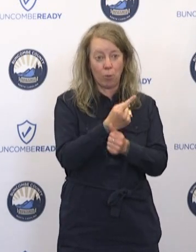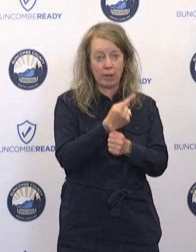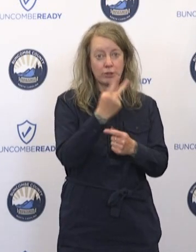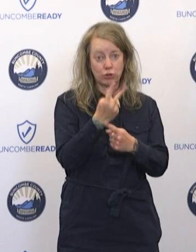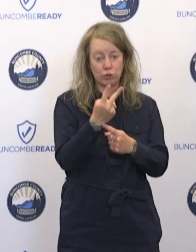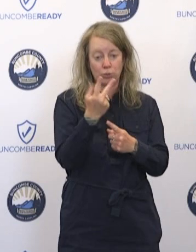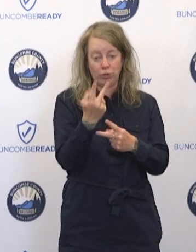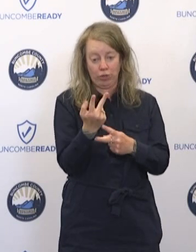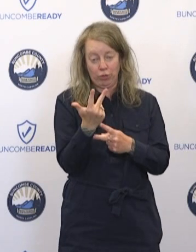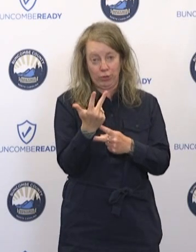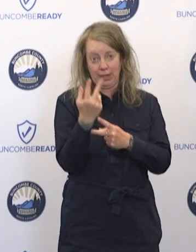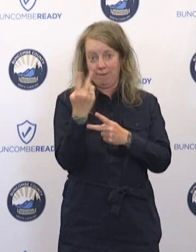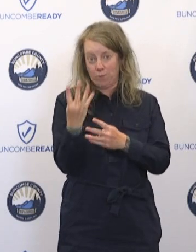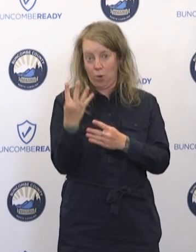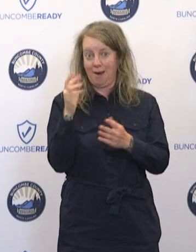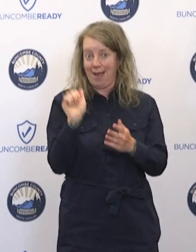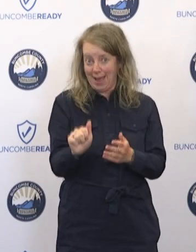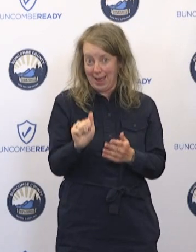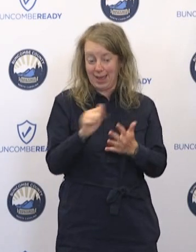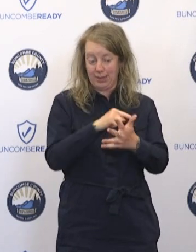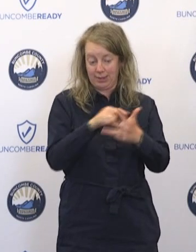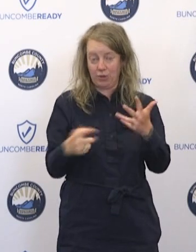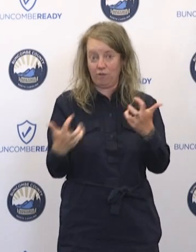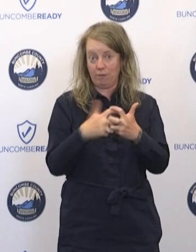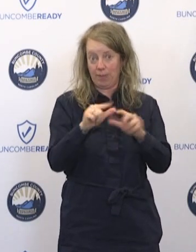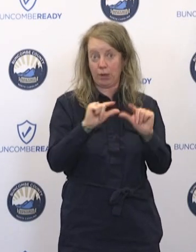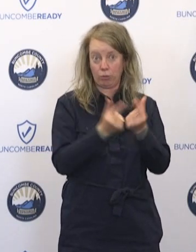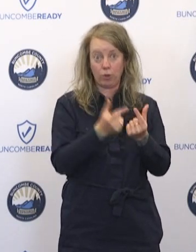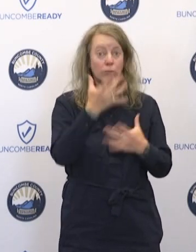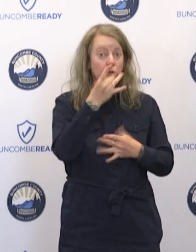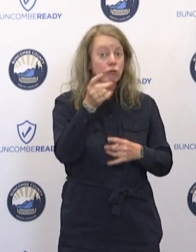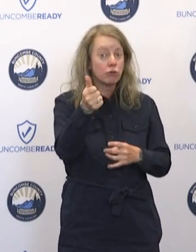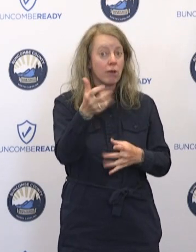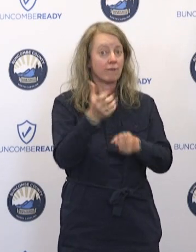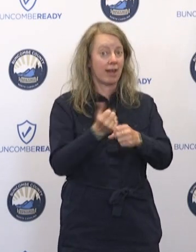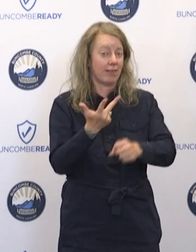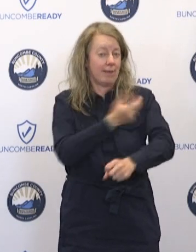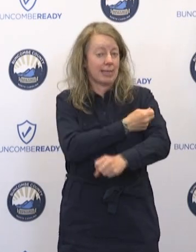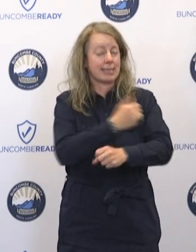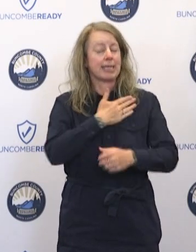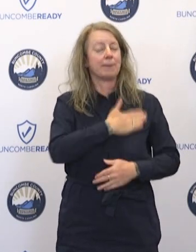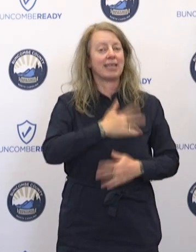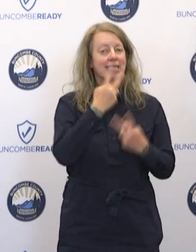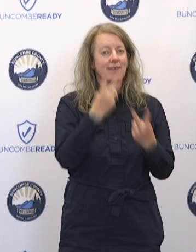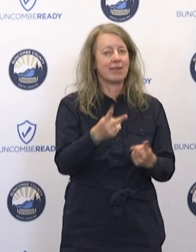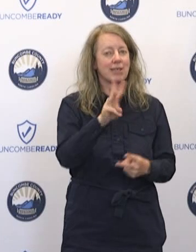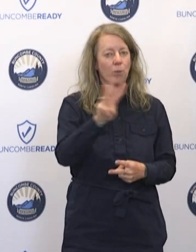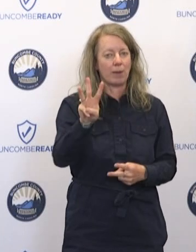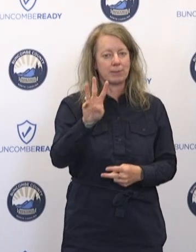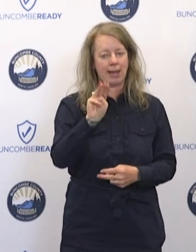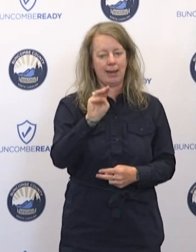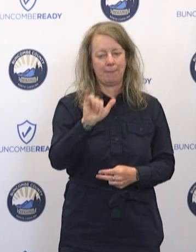1 through 4A, and are interested in receiving vaccine, please check out